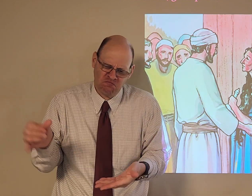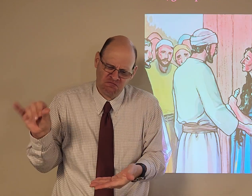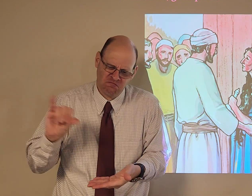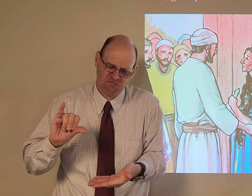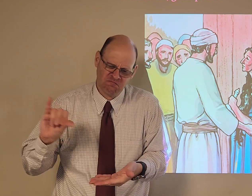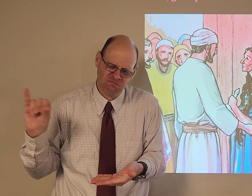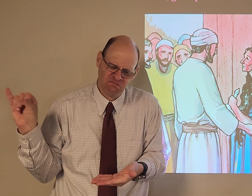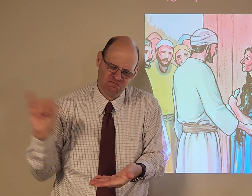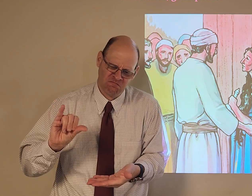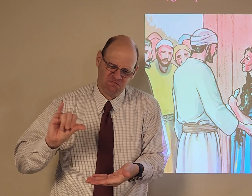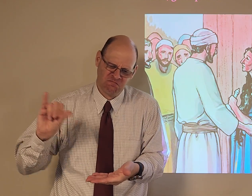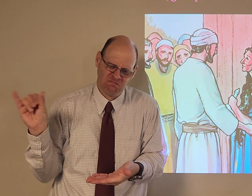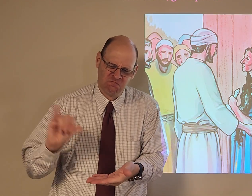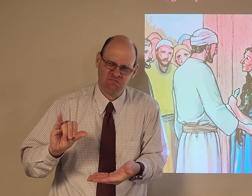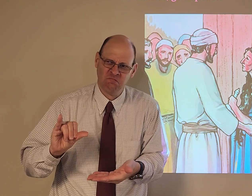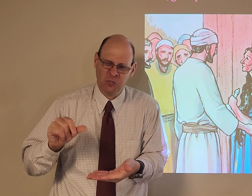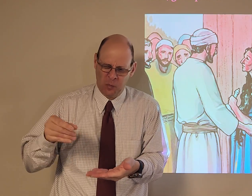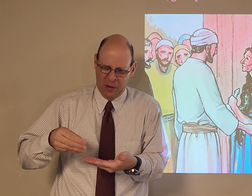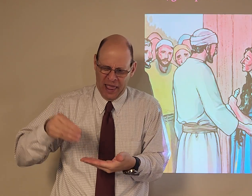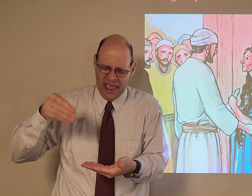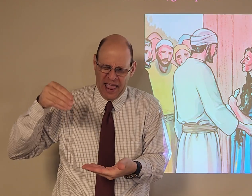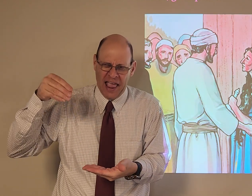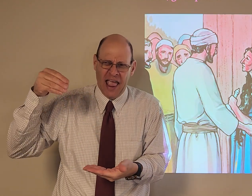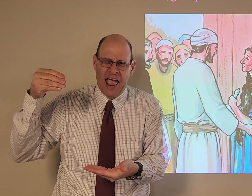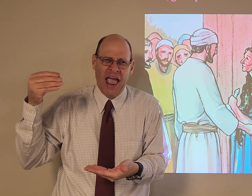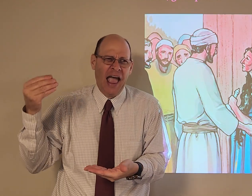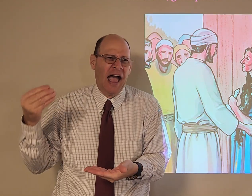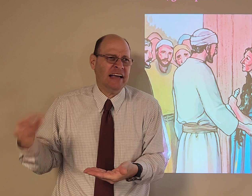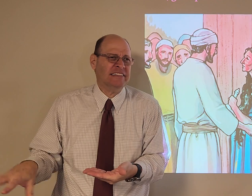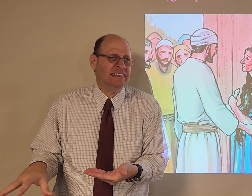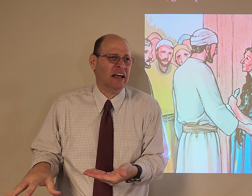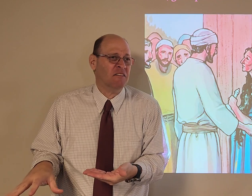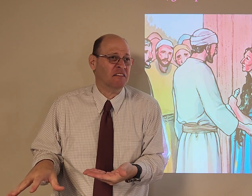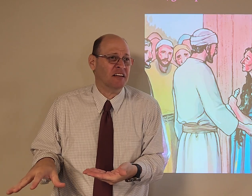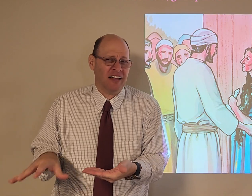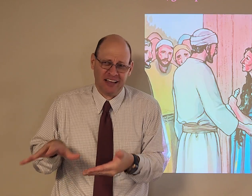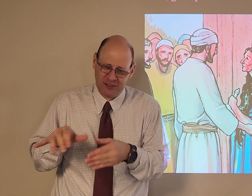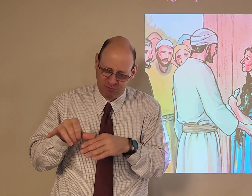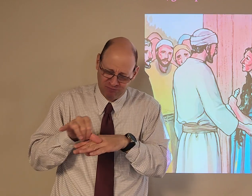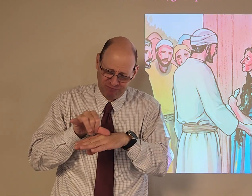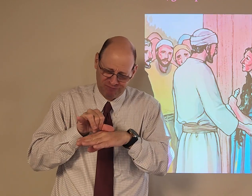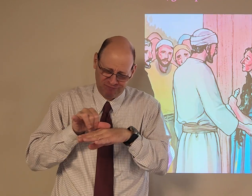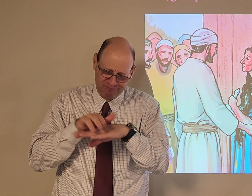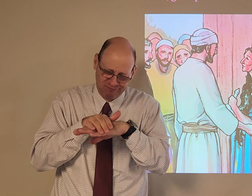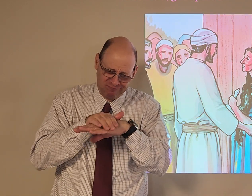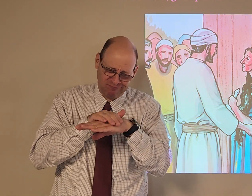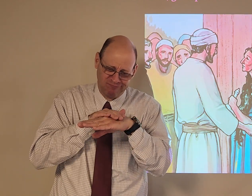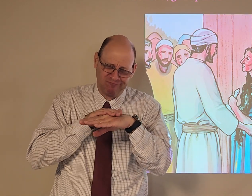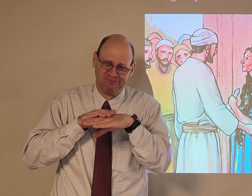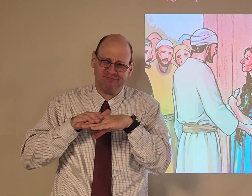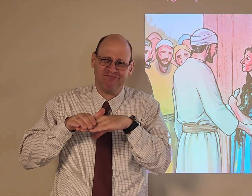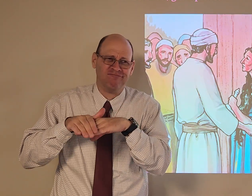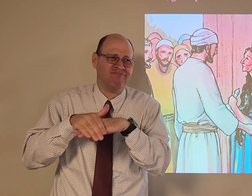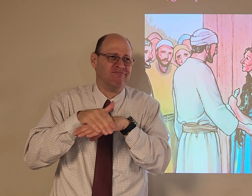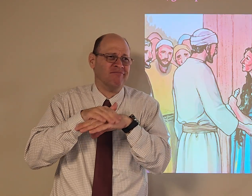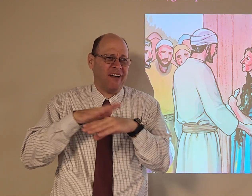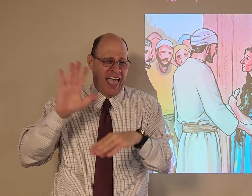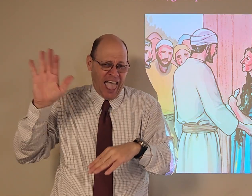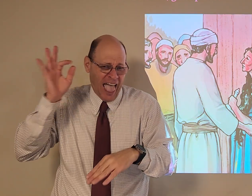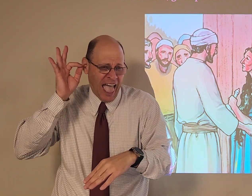open. It was valuable. It took lots of money. She worked hard. She saved for that